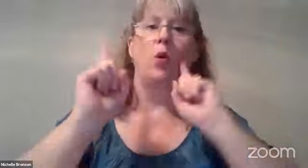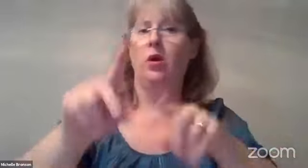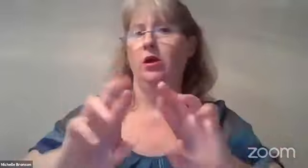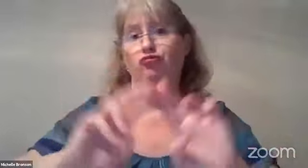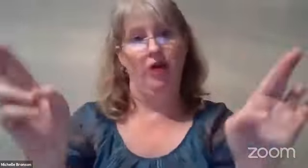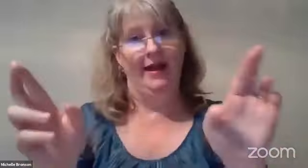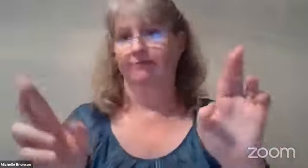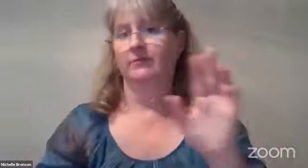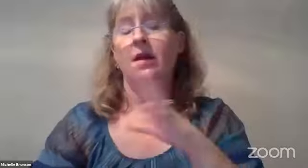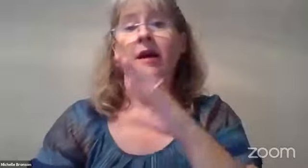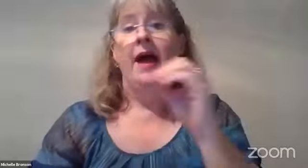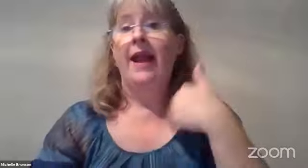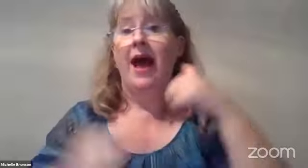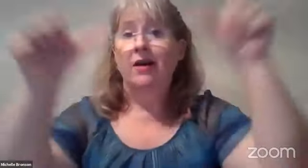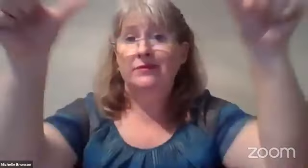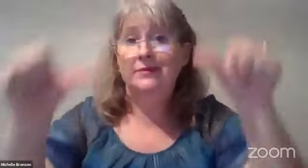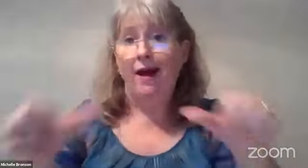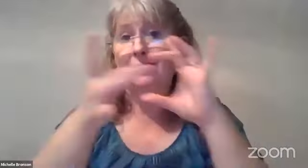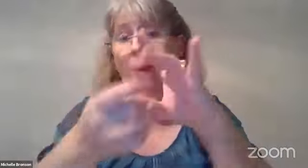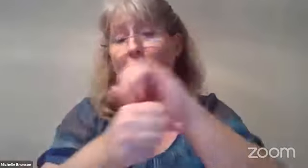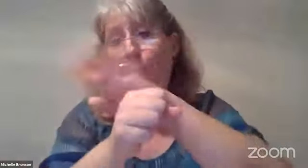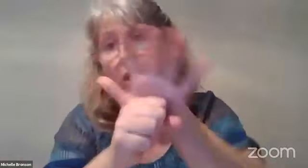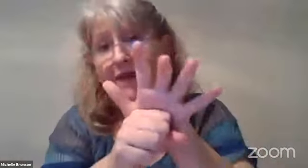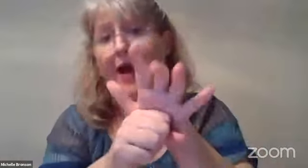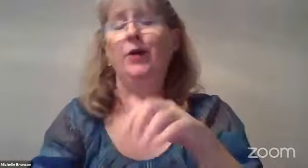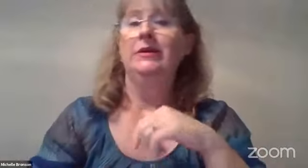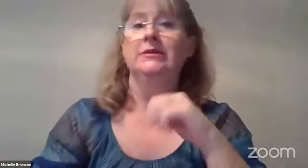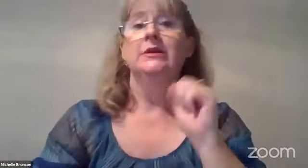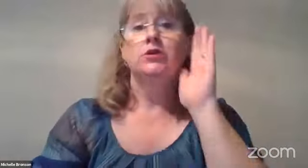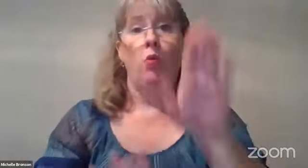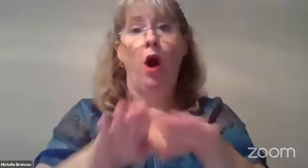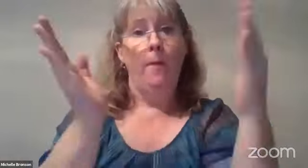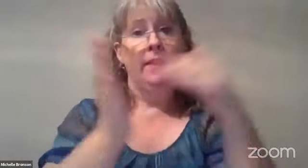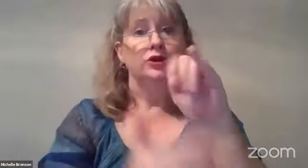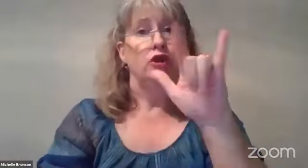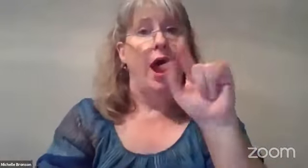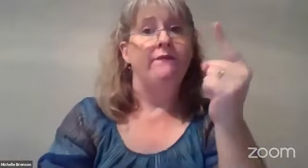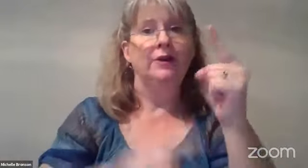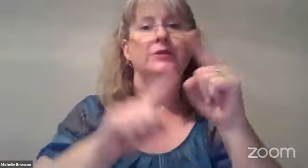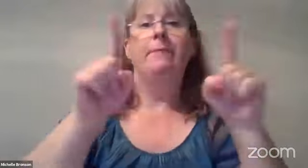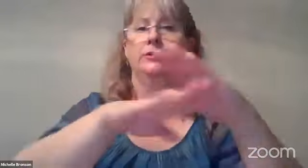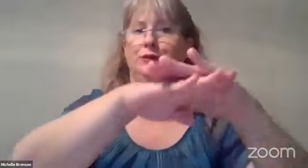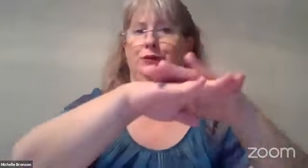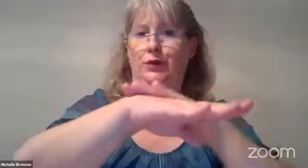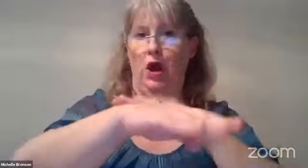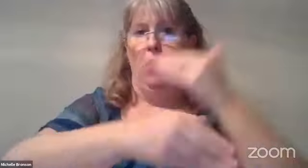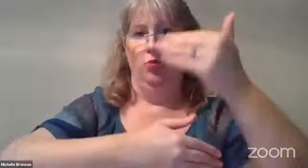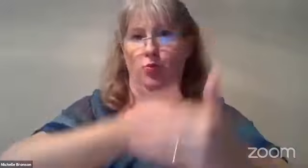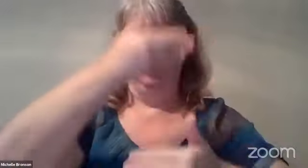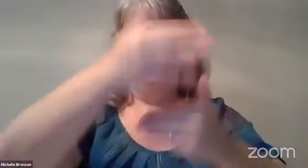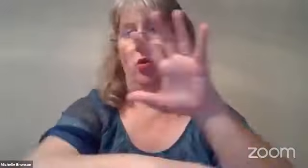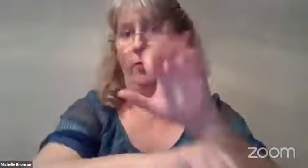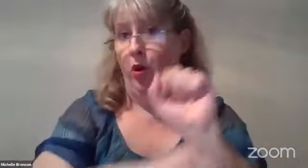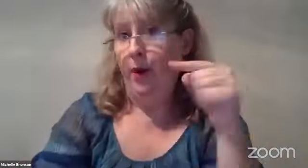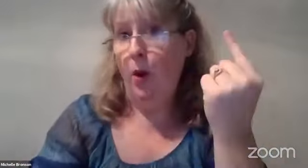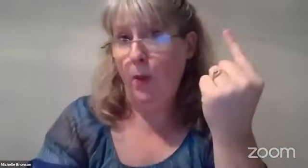sanitizer, and the list goes on. Our orders are out and ready. So we will be sending out those notifications. The offices again will